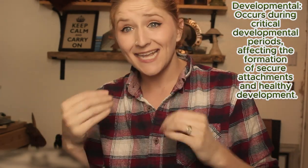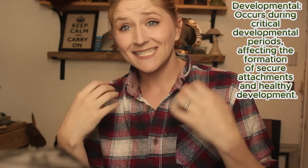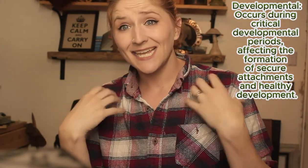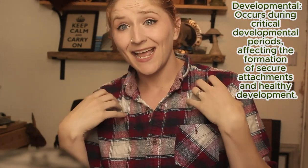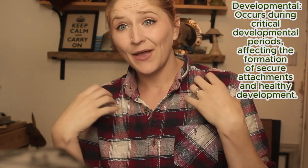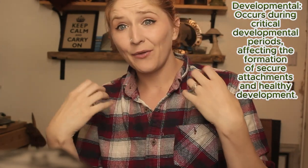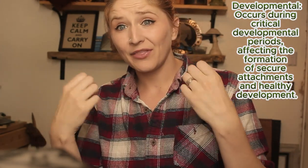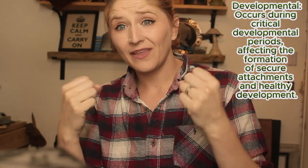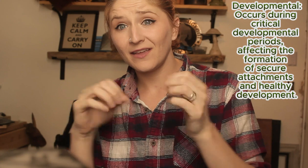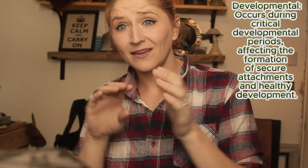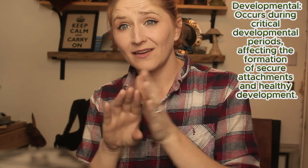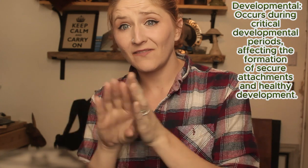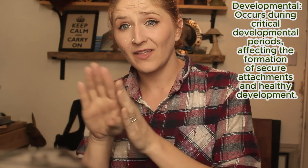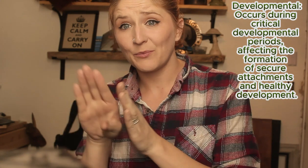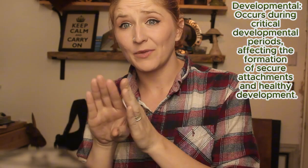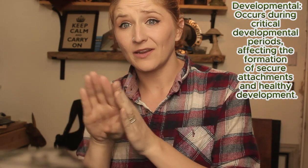and healthy development.